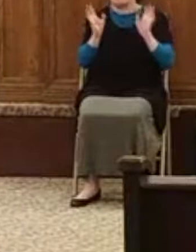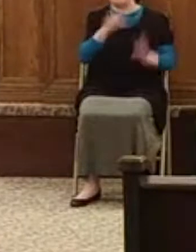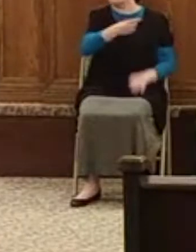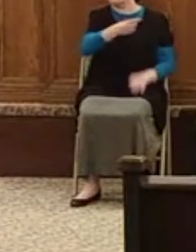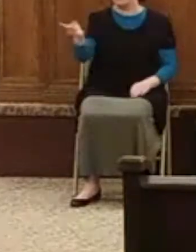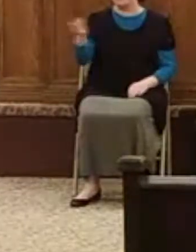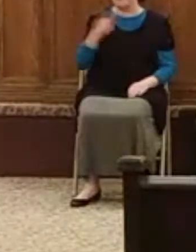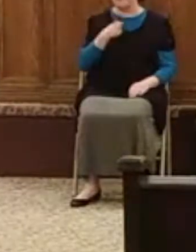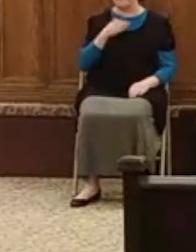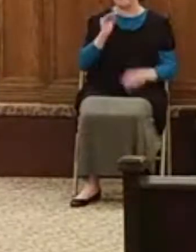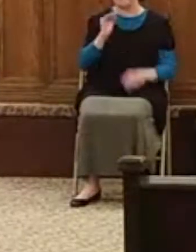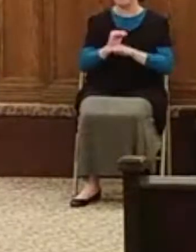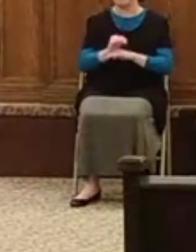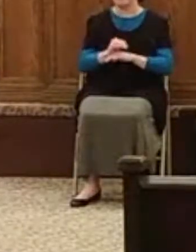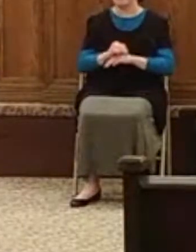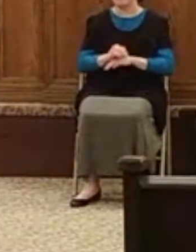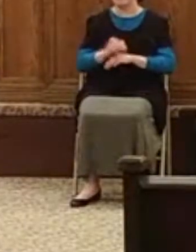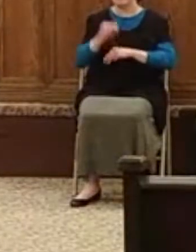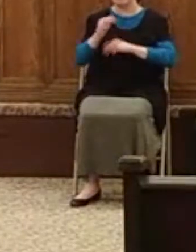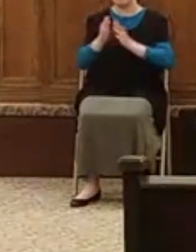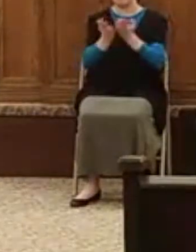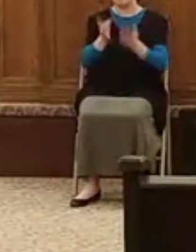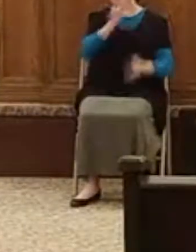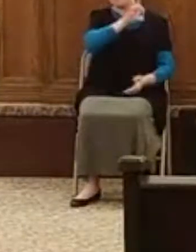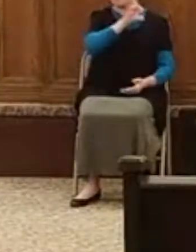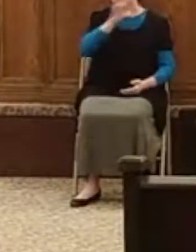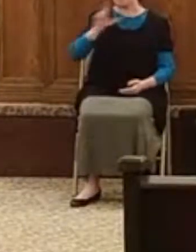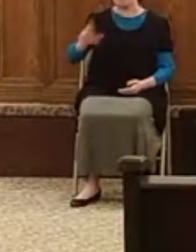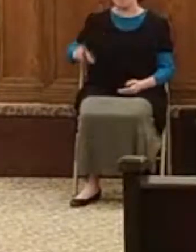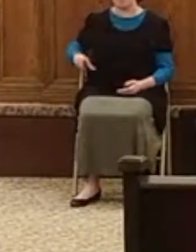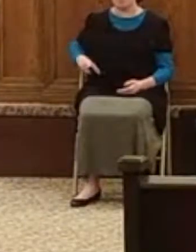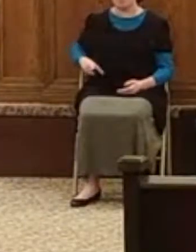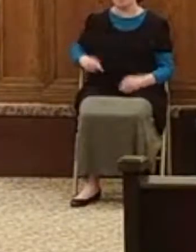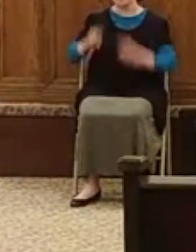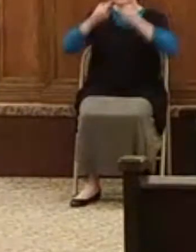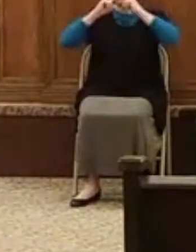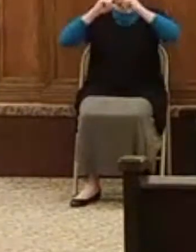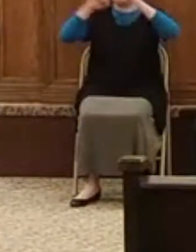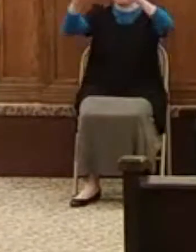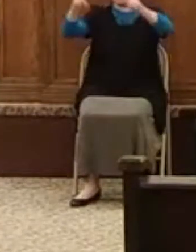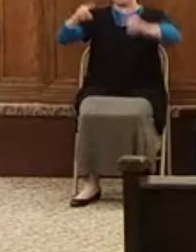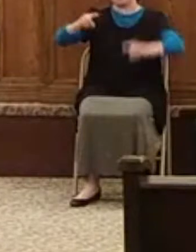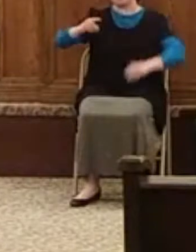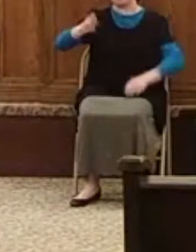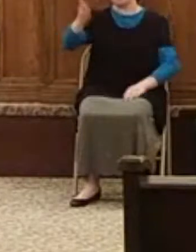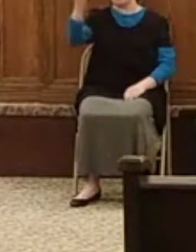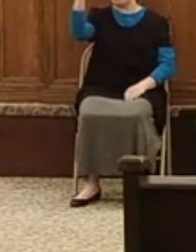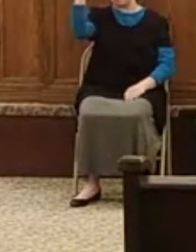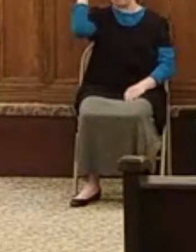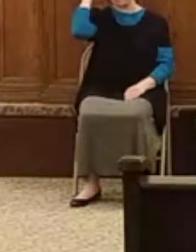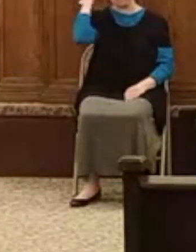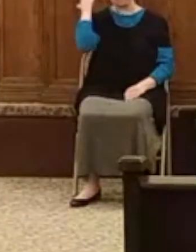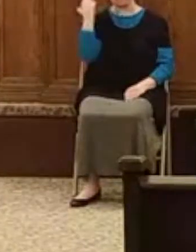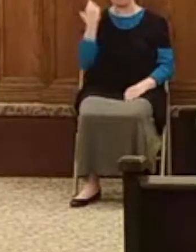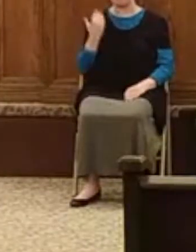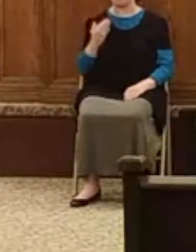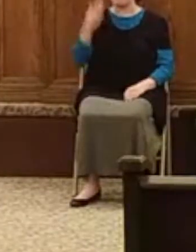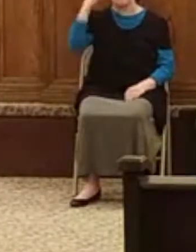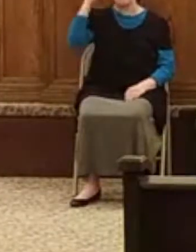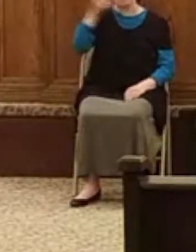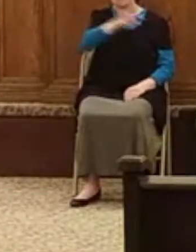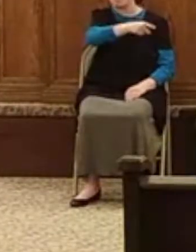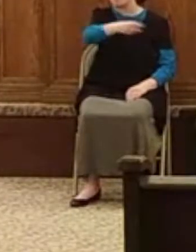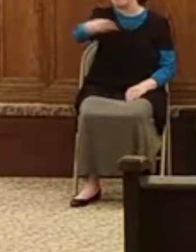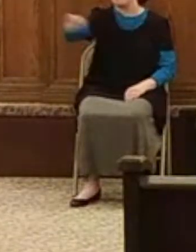to you and I tonight. It's just the word of the Lord. And it was declared a long time ago. Oh, I